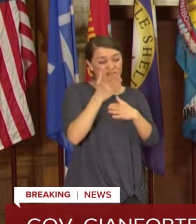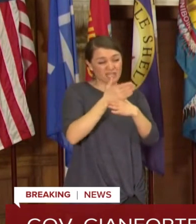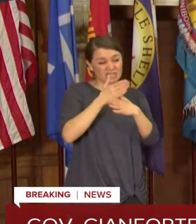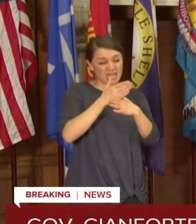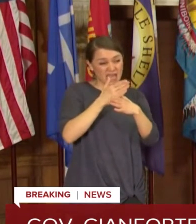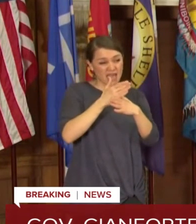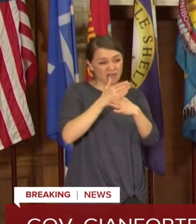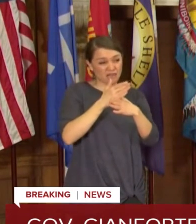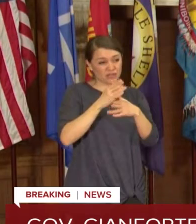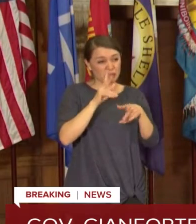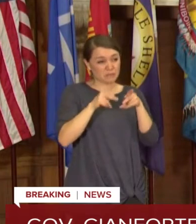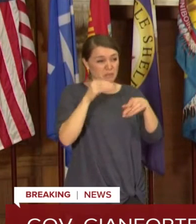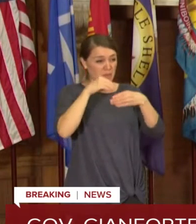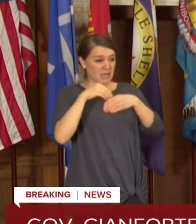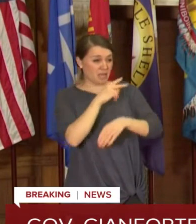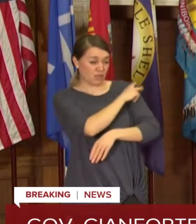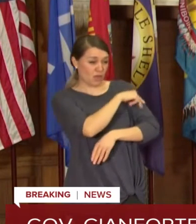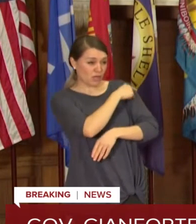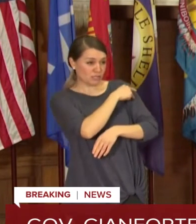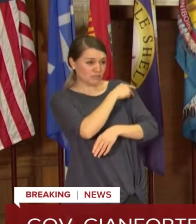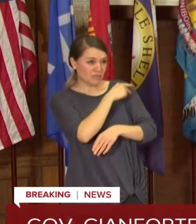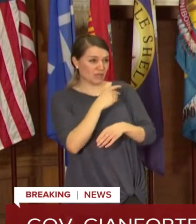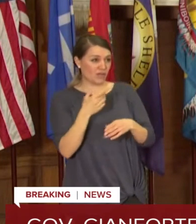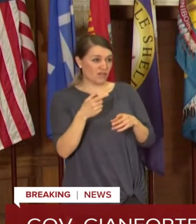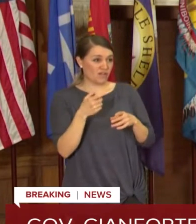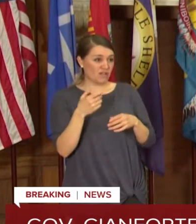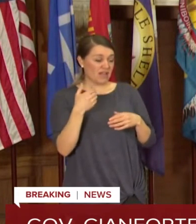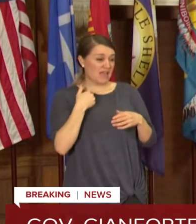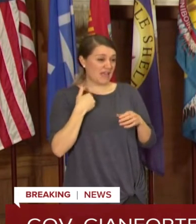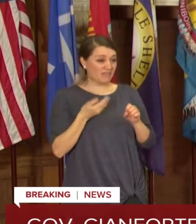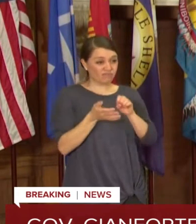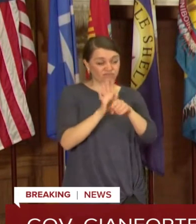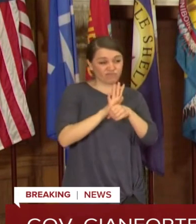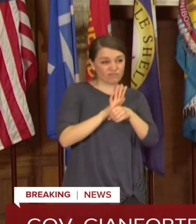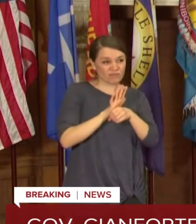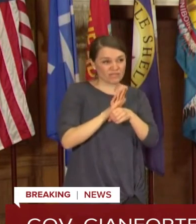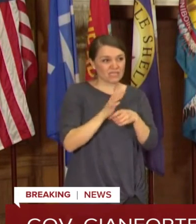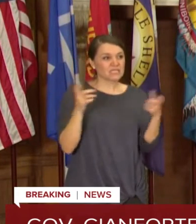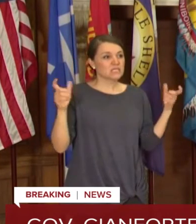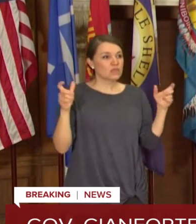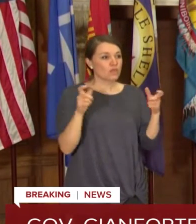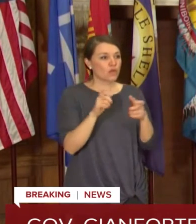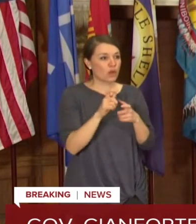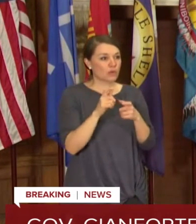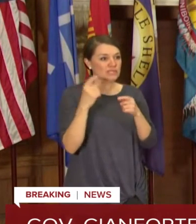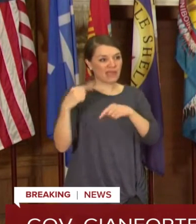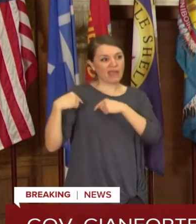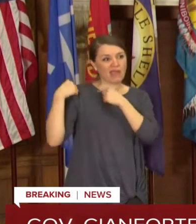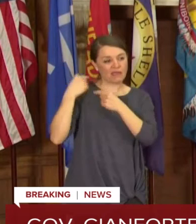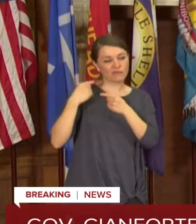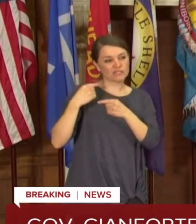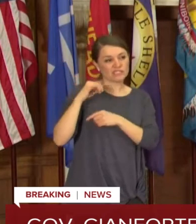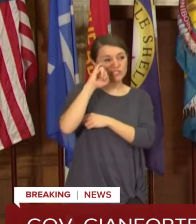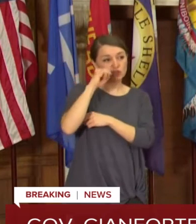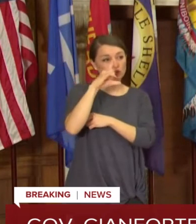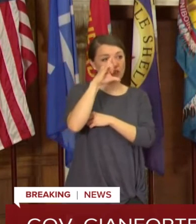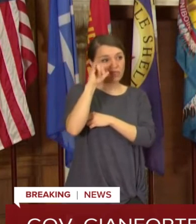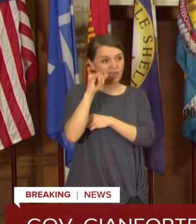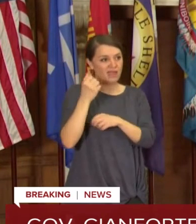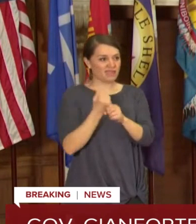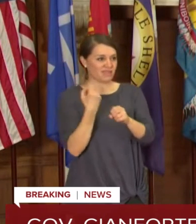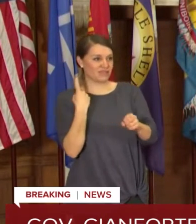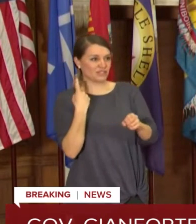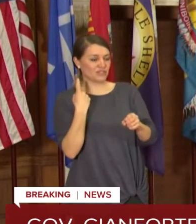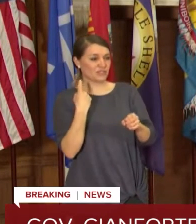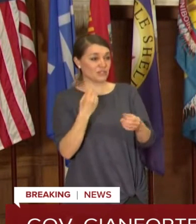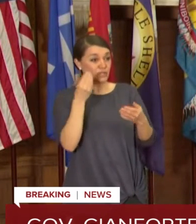due to COVID-19. This is the lowest weekly hospitalization average since late July. While this